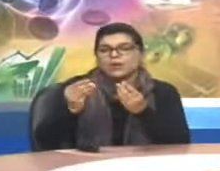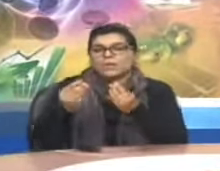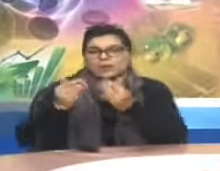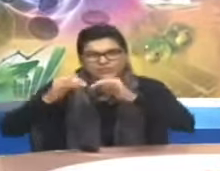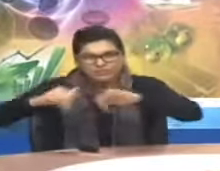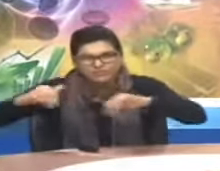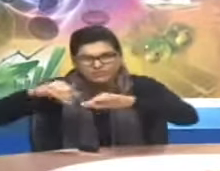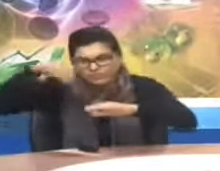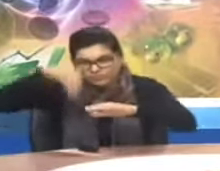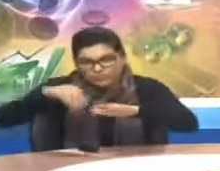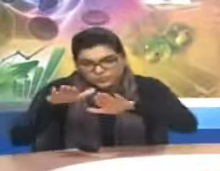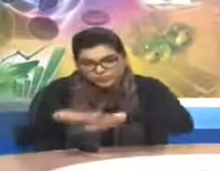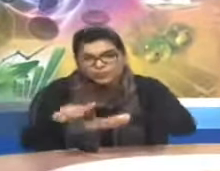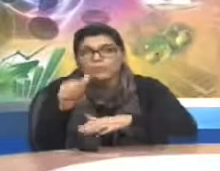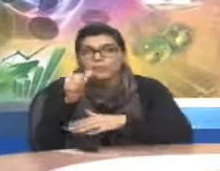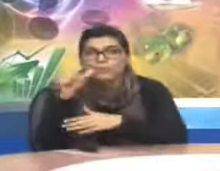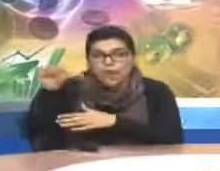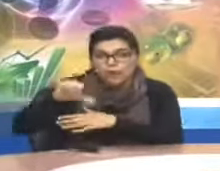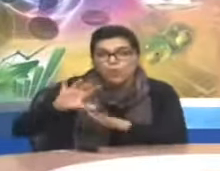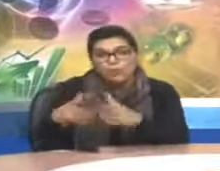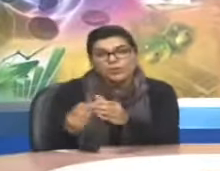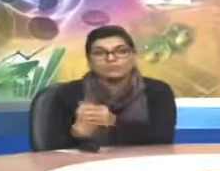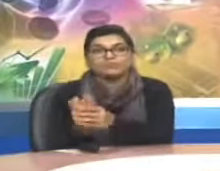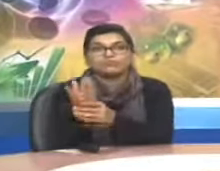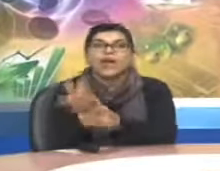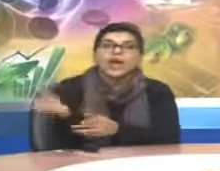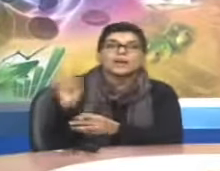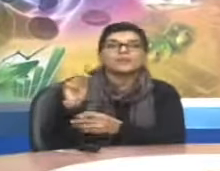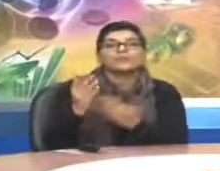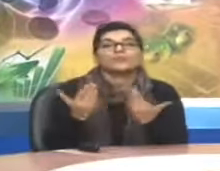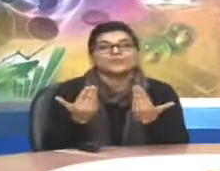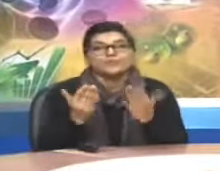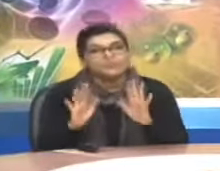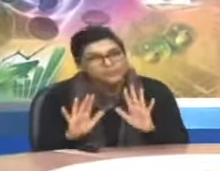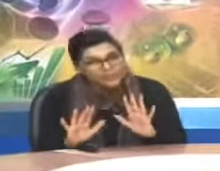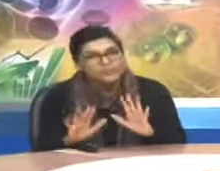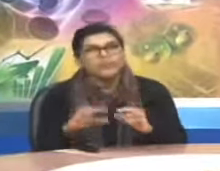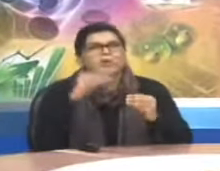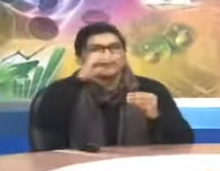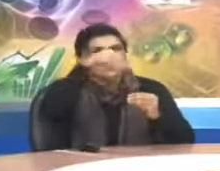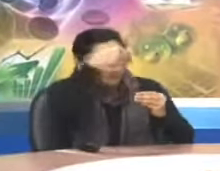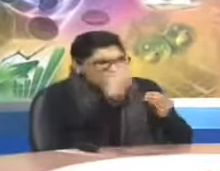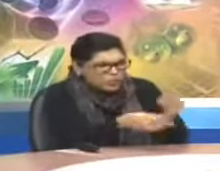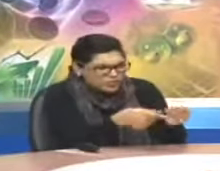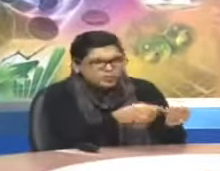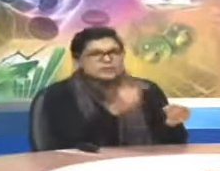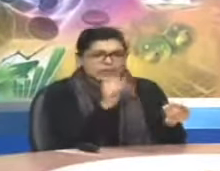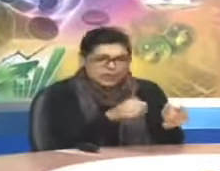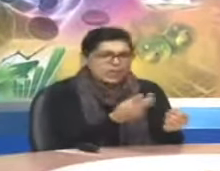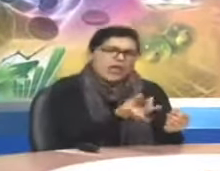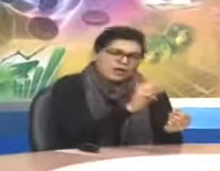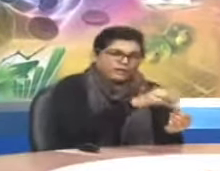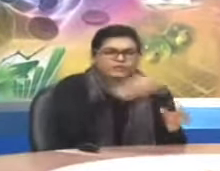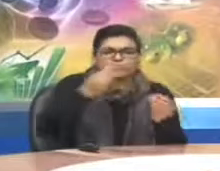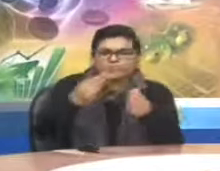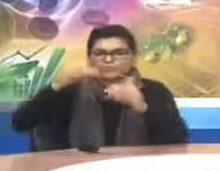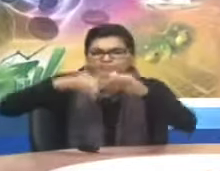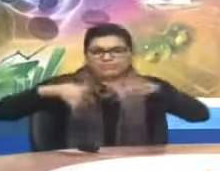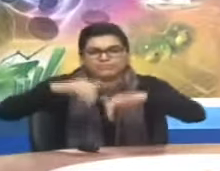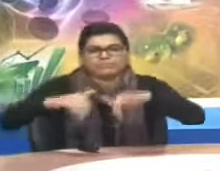Like when we cut the grass, then we should not just throw that grass in the dustbin, but